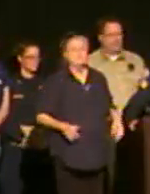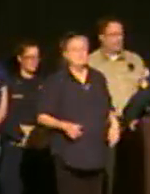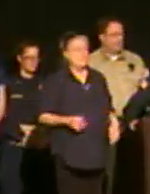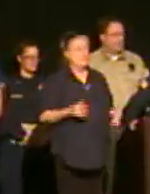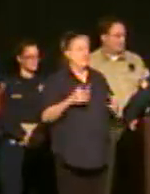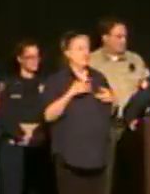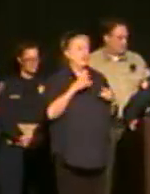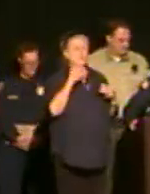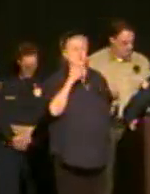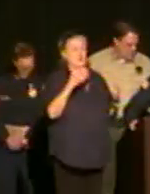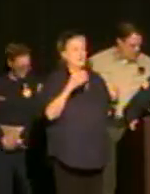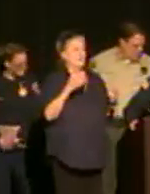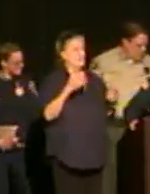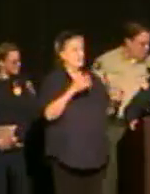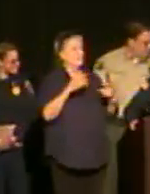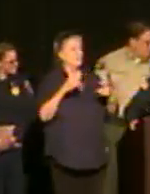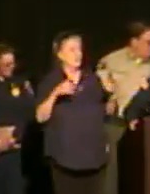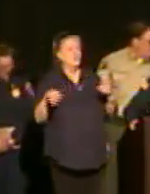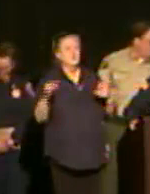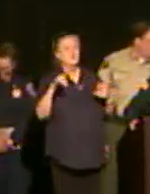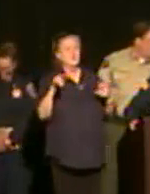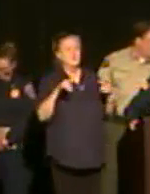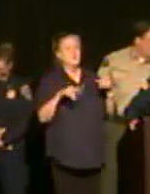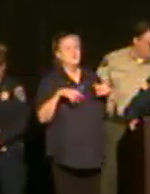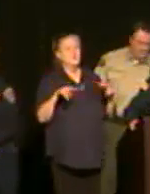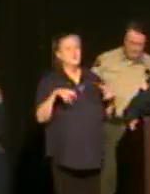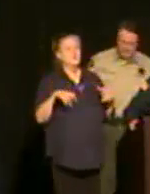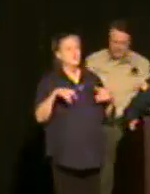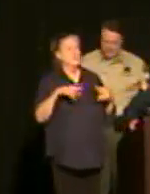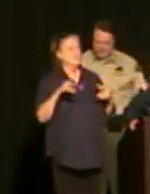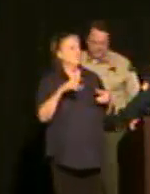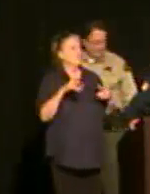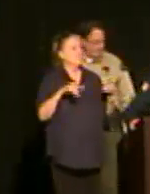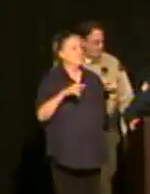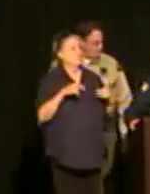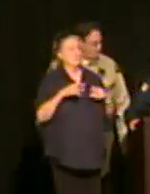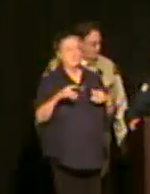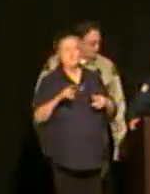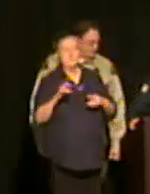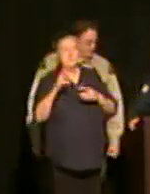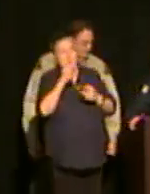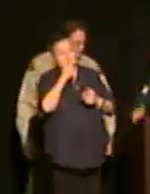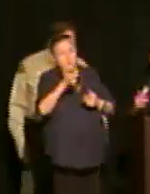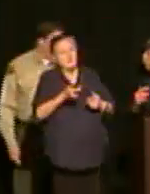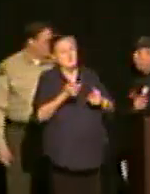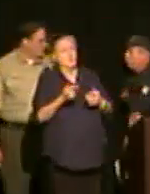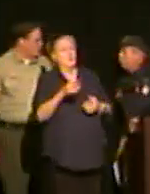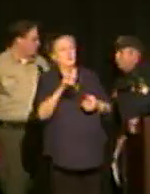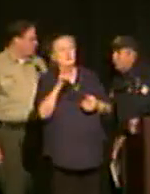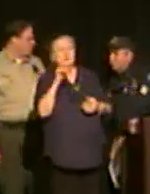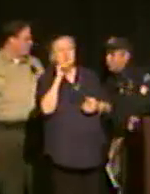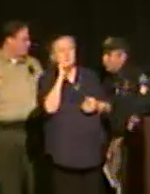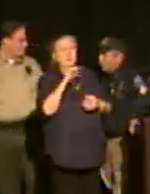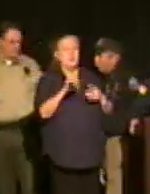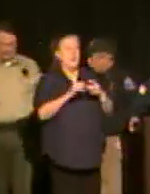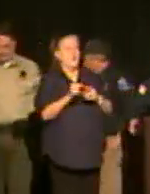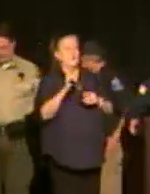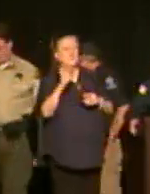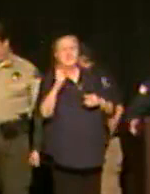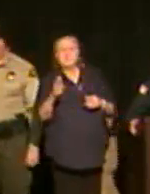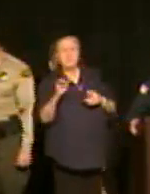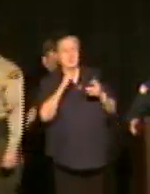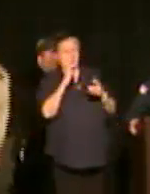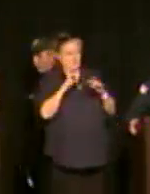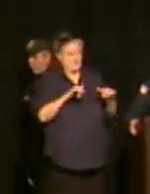I'd like to thank the viewers at home who are watching this via live stream on Twitter and Facebook, and we'll stay here for as long as need be in order